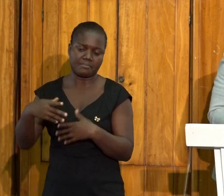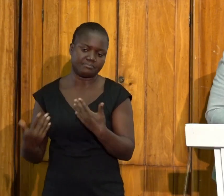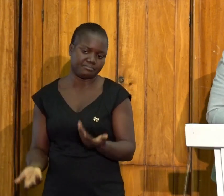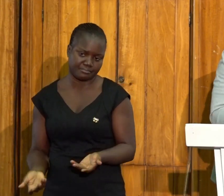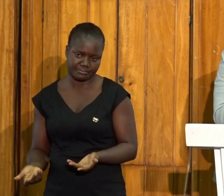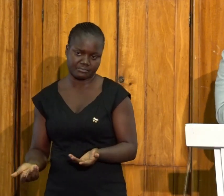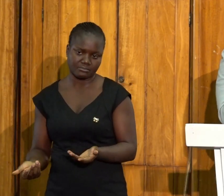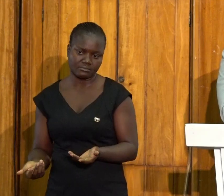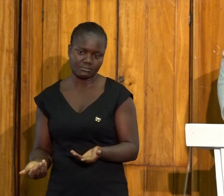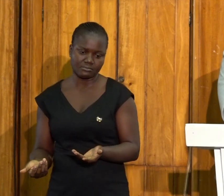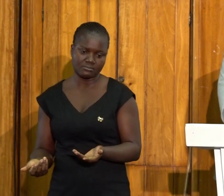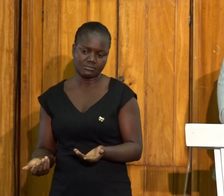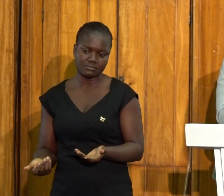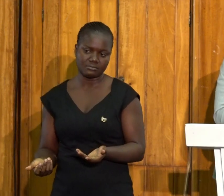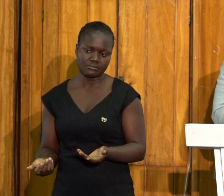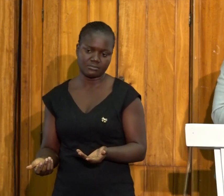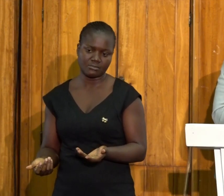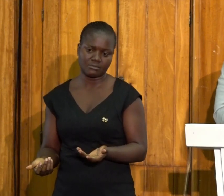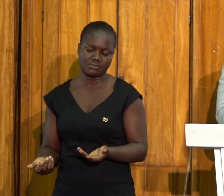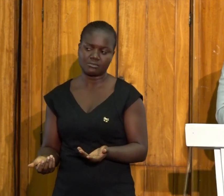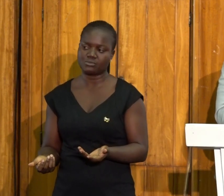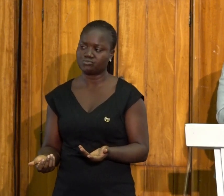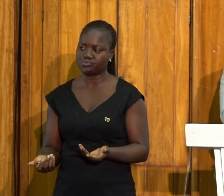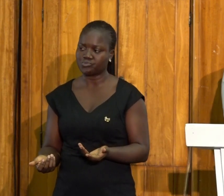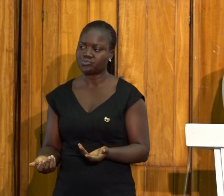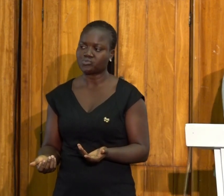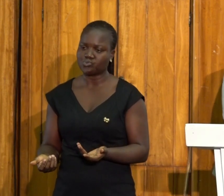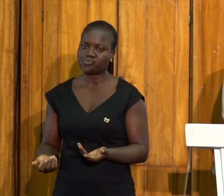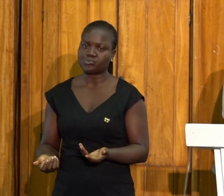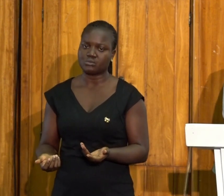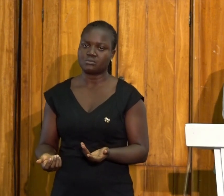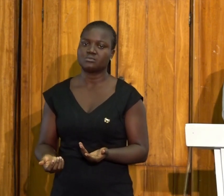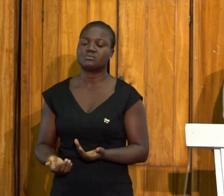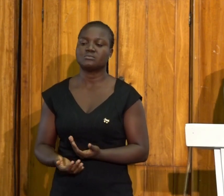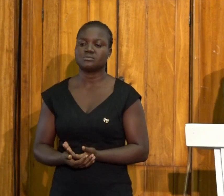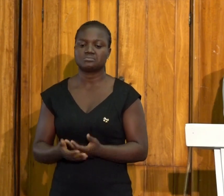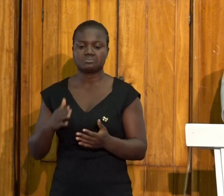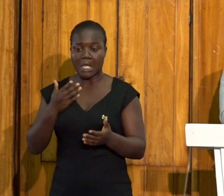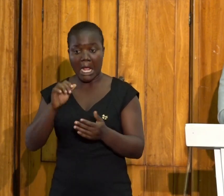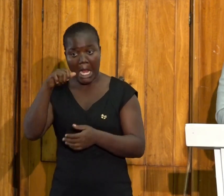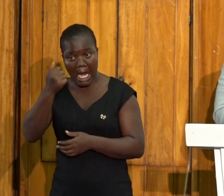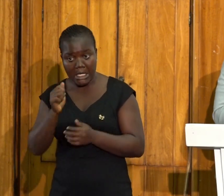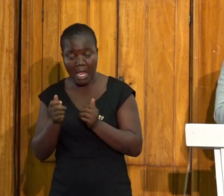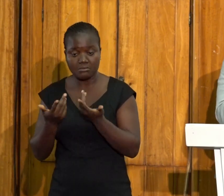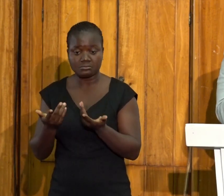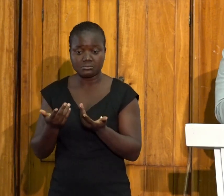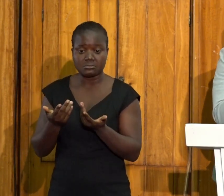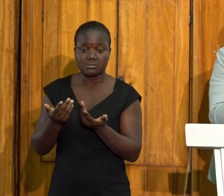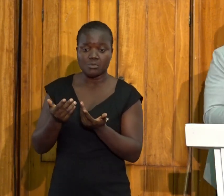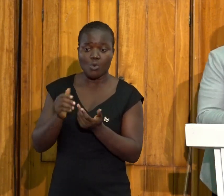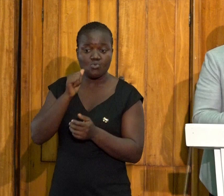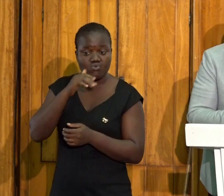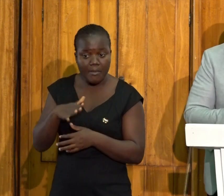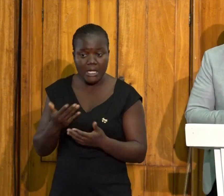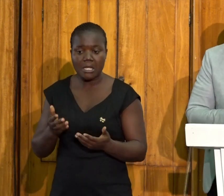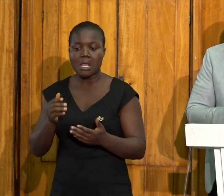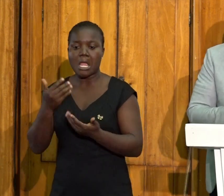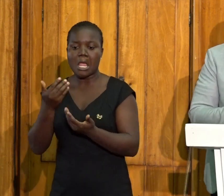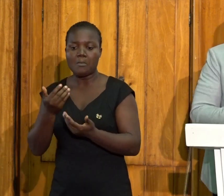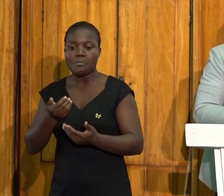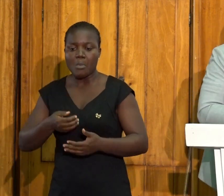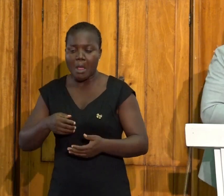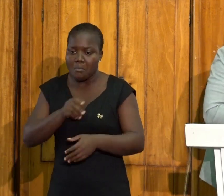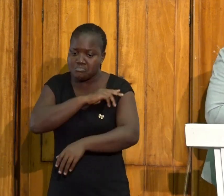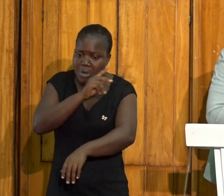adverse outcomes, looking at whether there is a composite birth outcomes of miscarriage, preterm birth, small